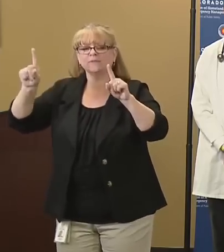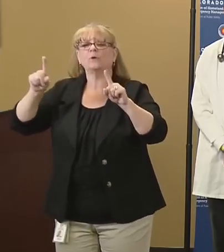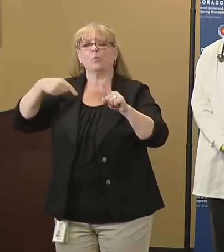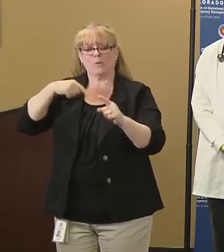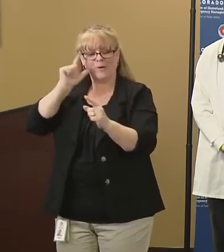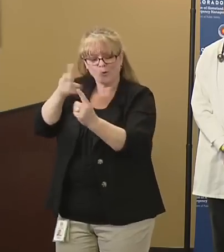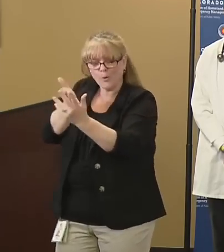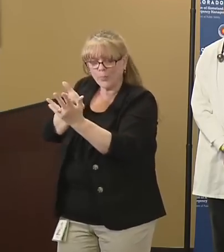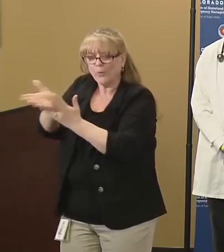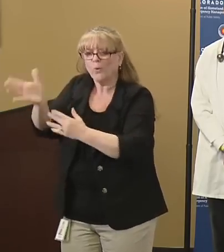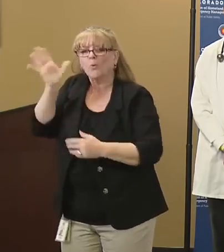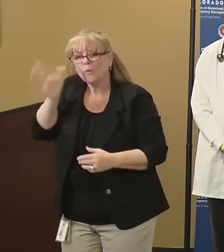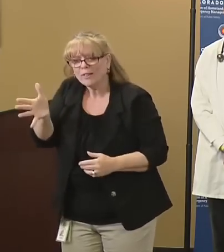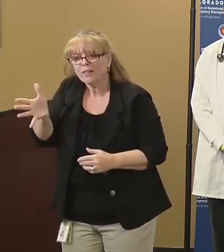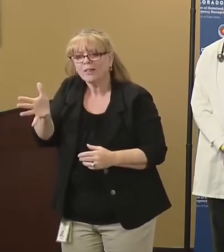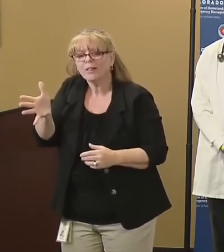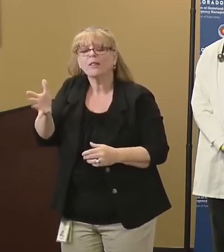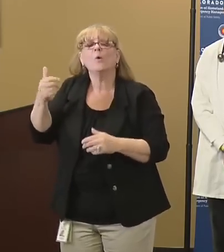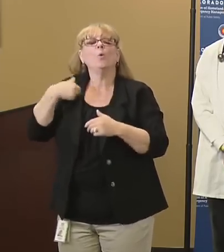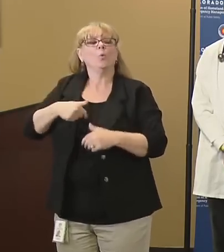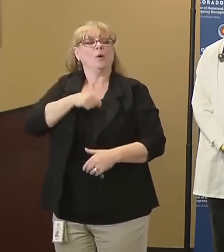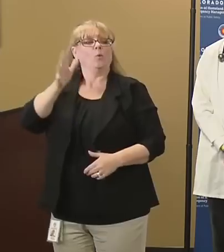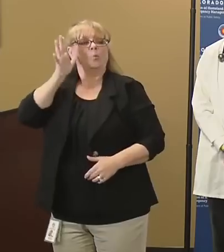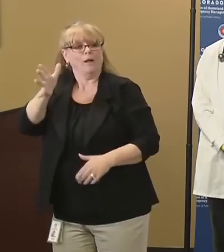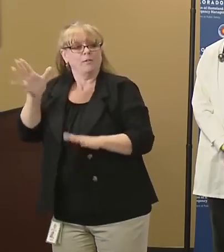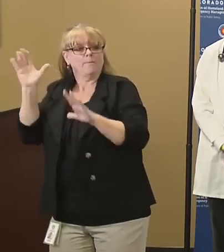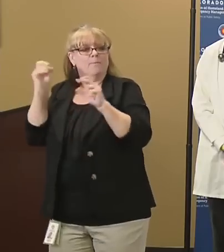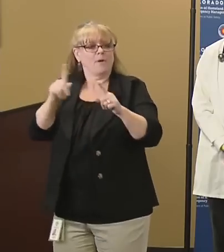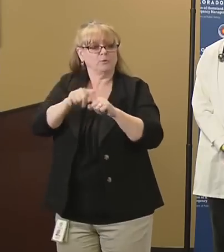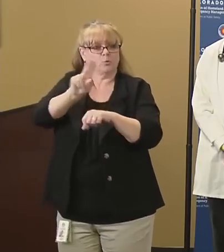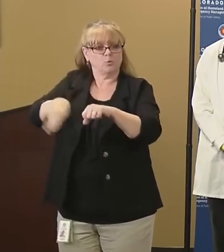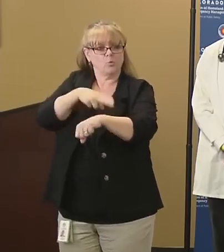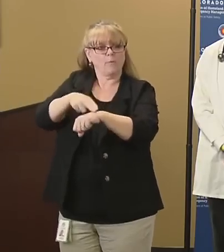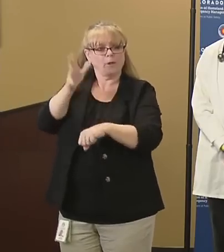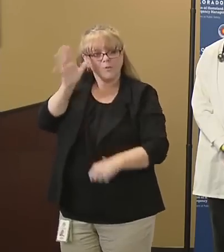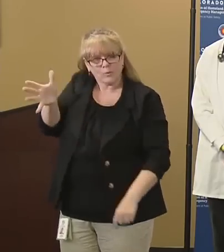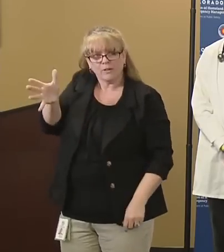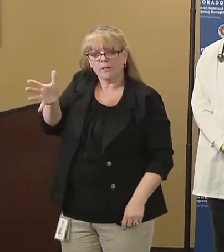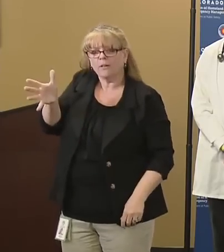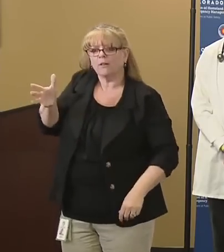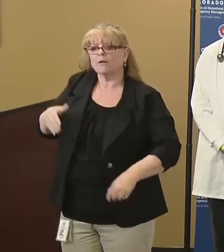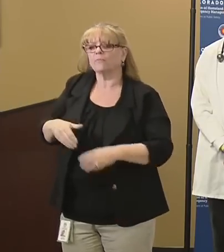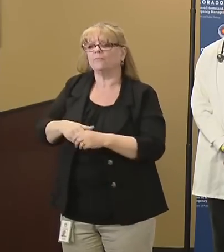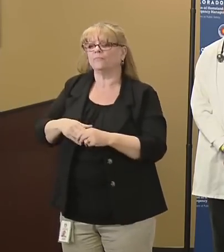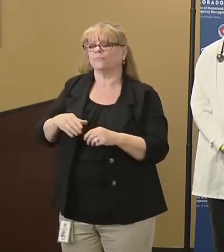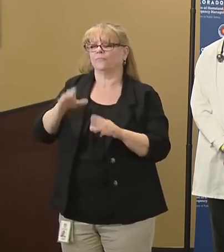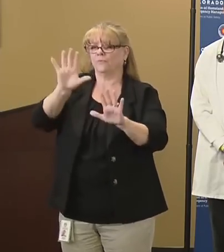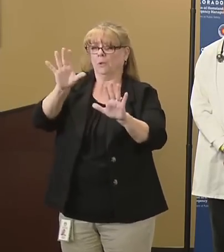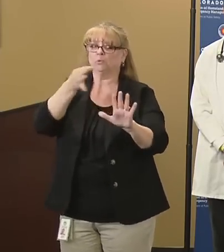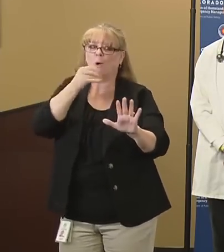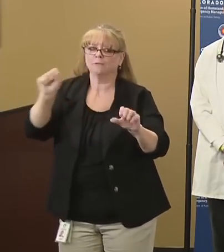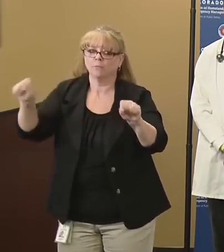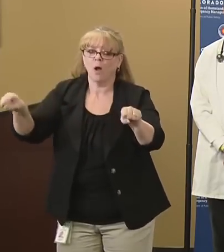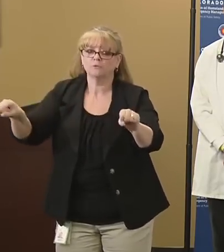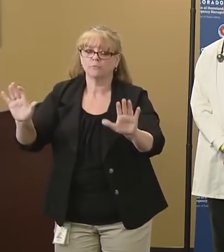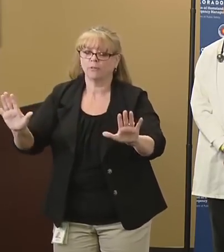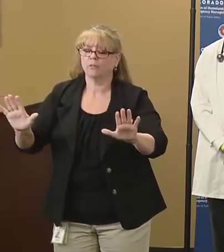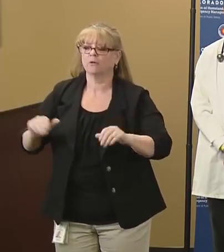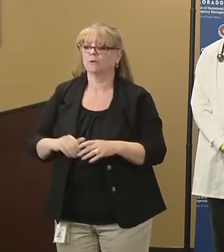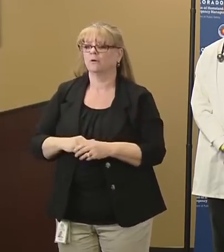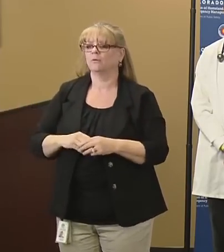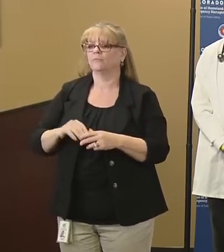and celebrate. That day will occur as soon as we're able to, of course. And in the meantime, the greatest of all